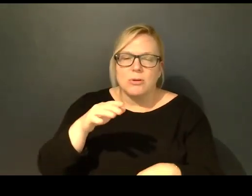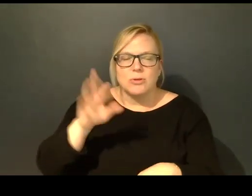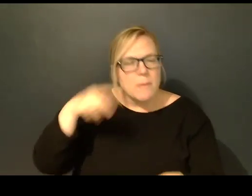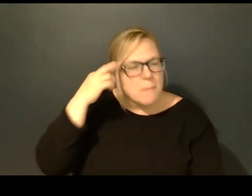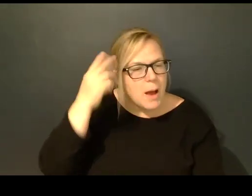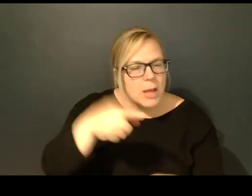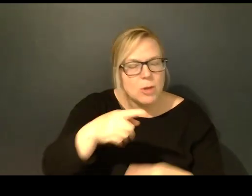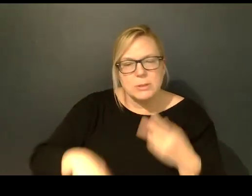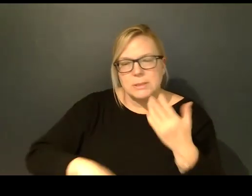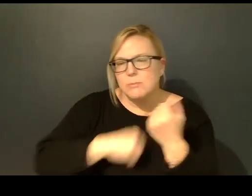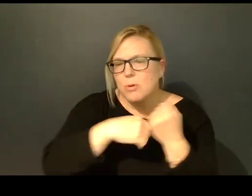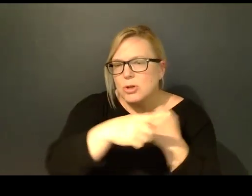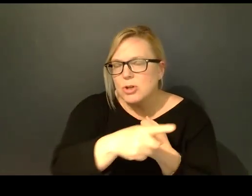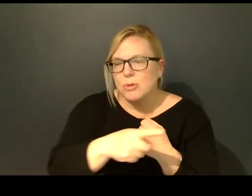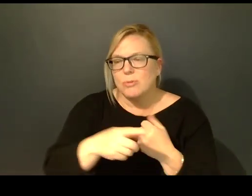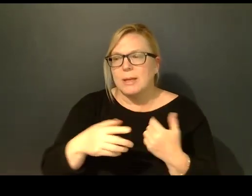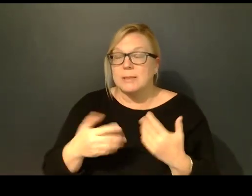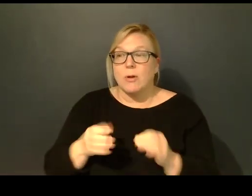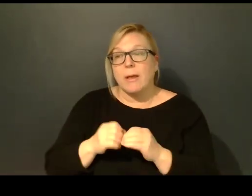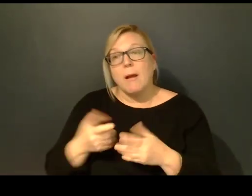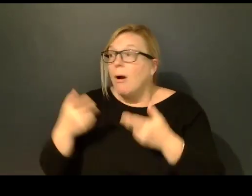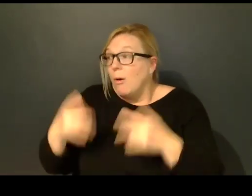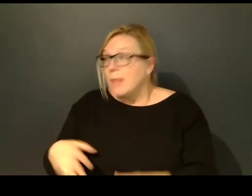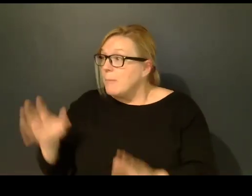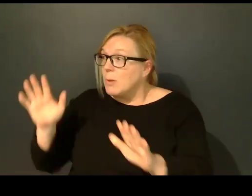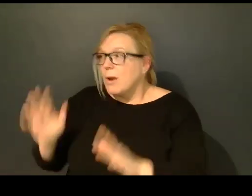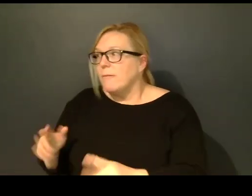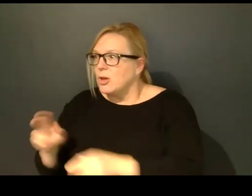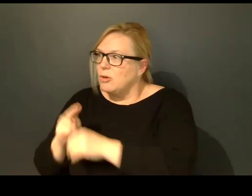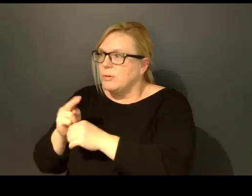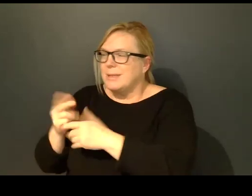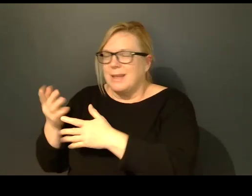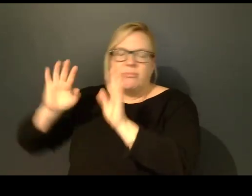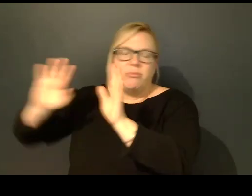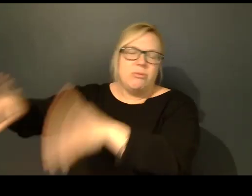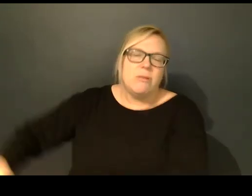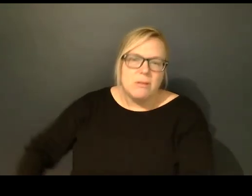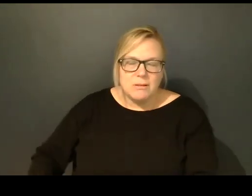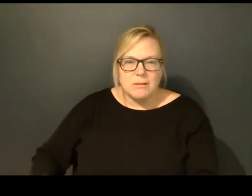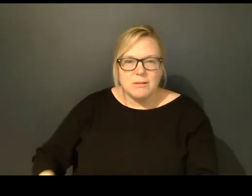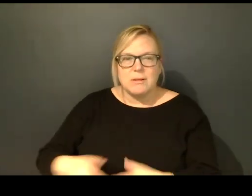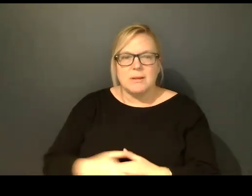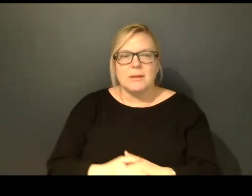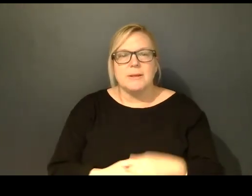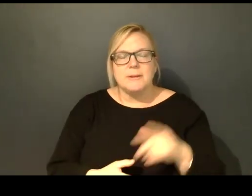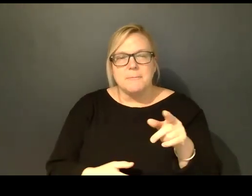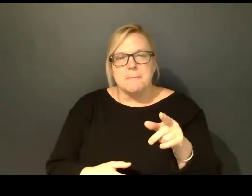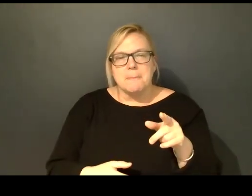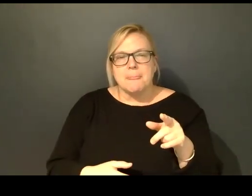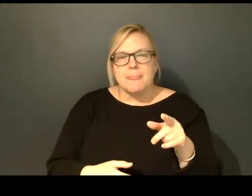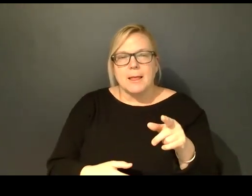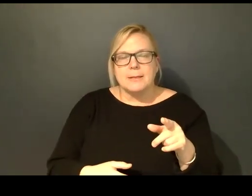it just It's a flash in the yeah, pan sort of situation. yeah, Okay. absolutely. This is interesting because to me, and tell me if I'm wrong here, but it almost sounds like when it